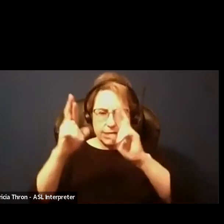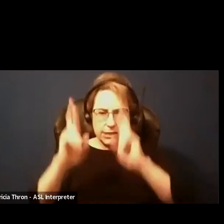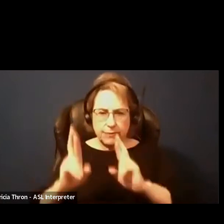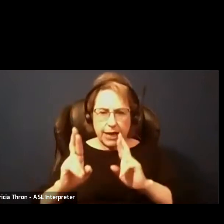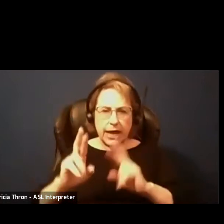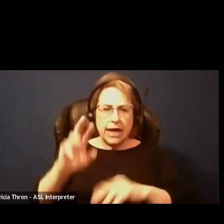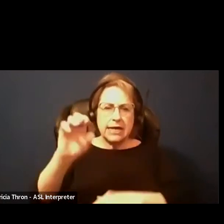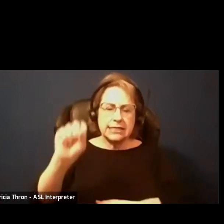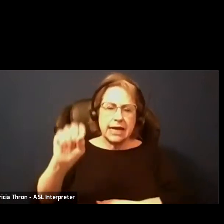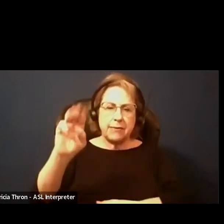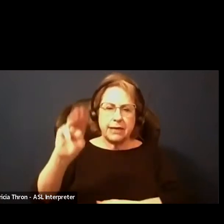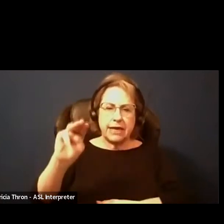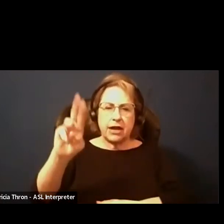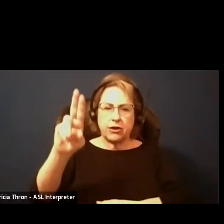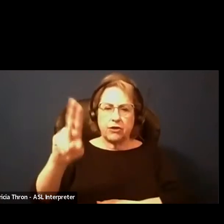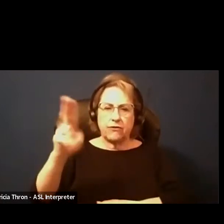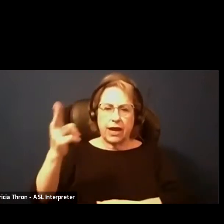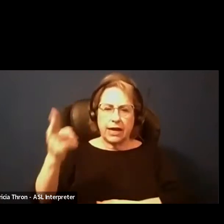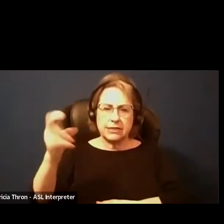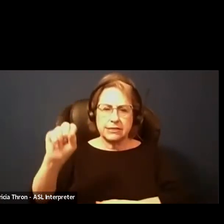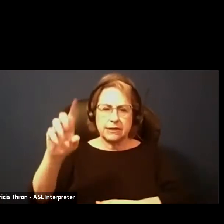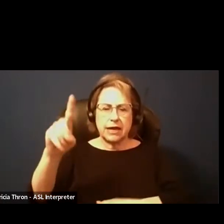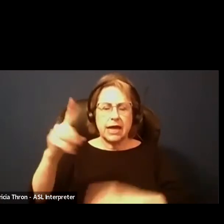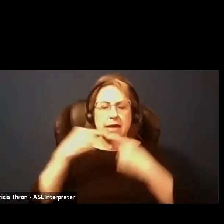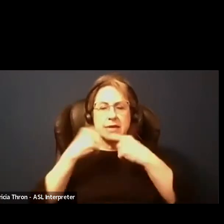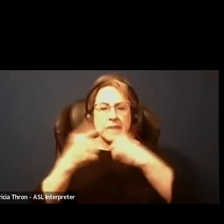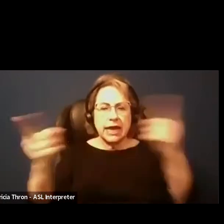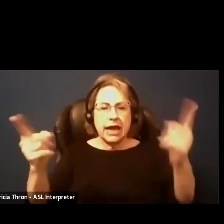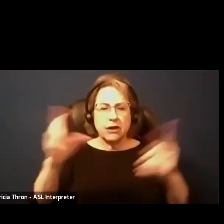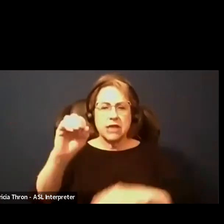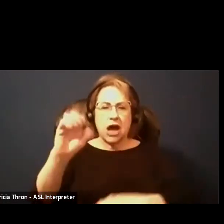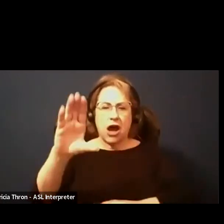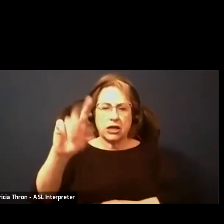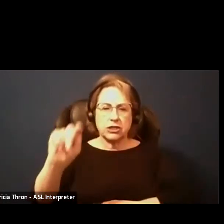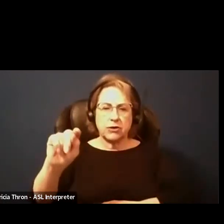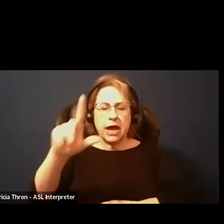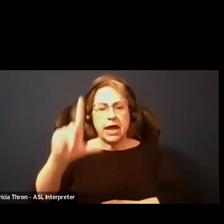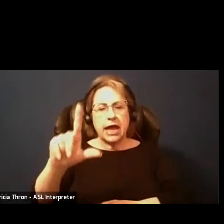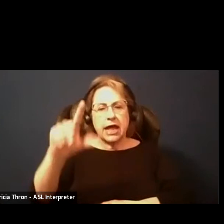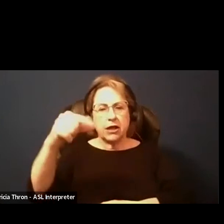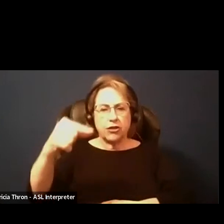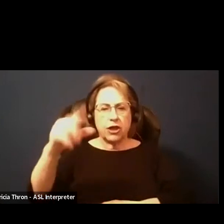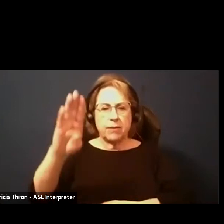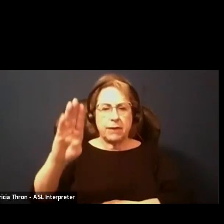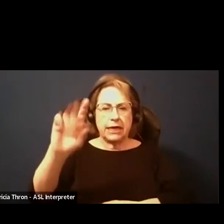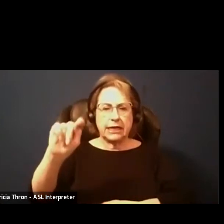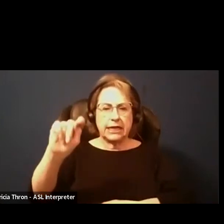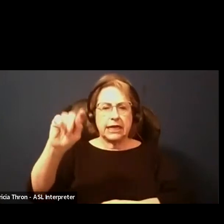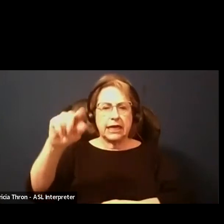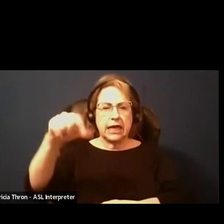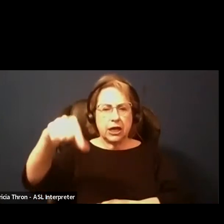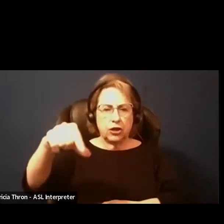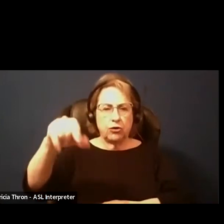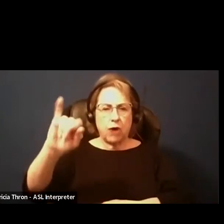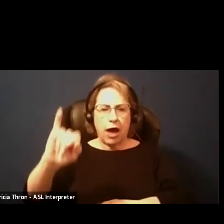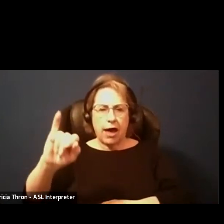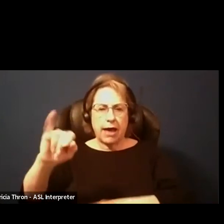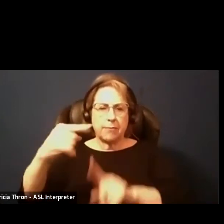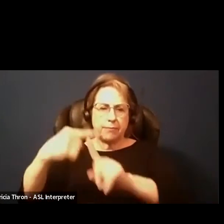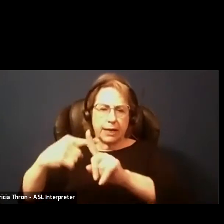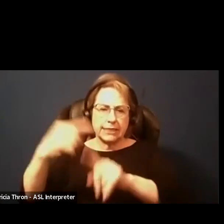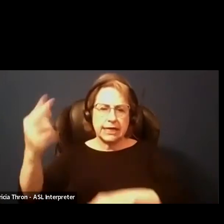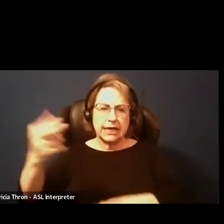Union High School District does hereby declare the month of October as LGBTQIA+ History Month in our schools. May